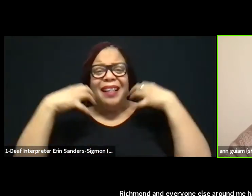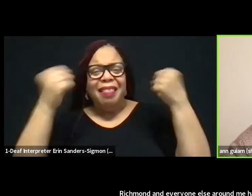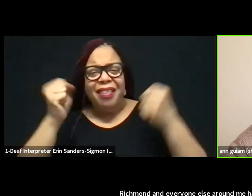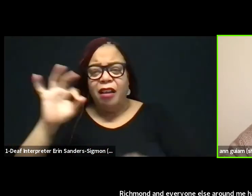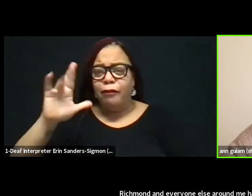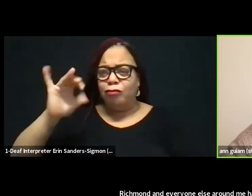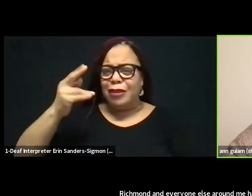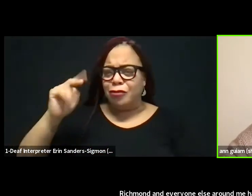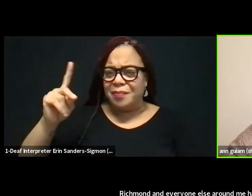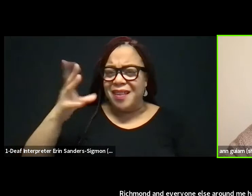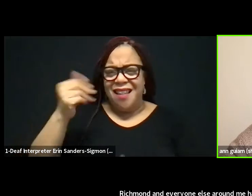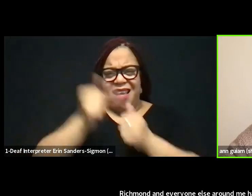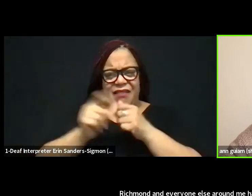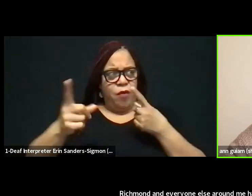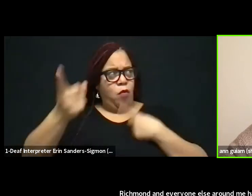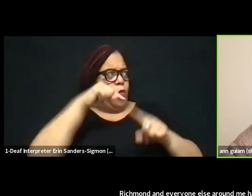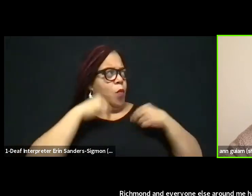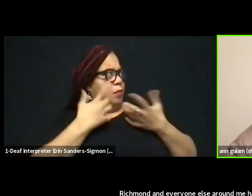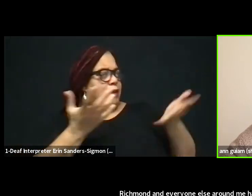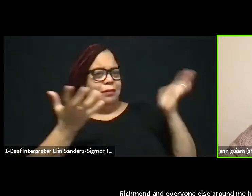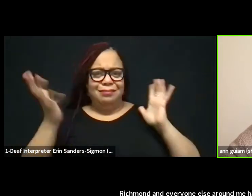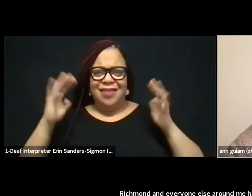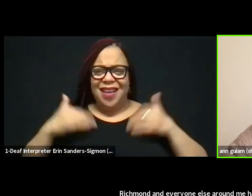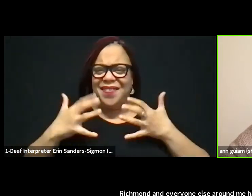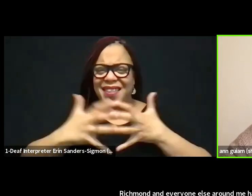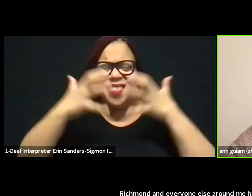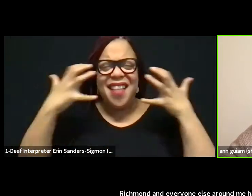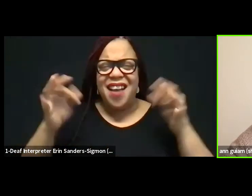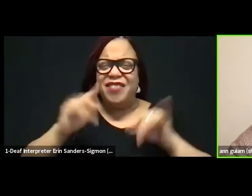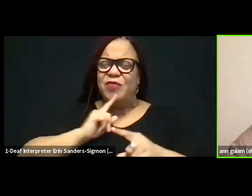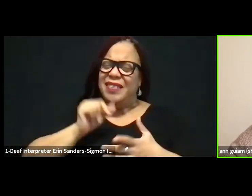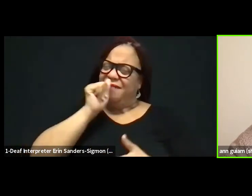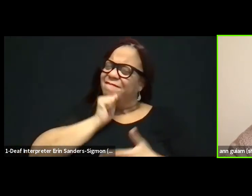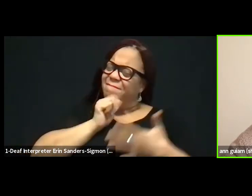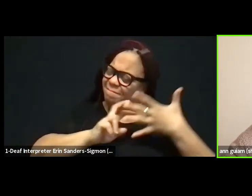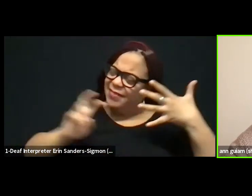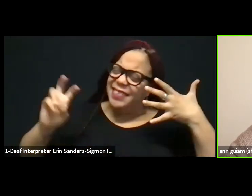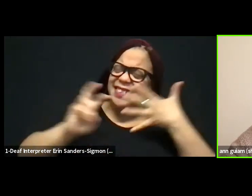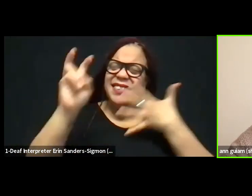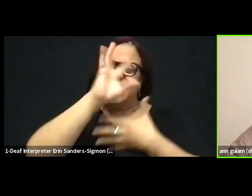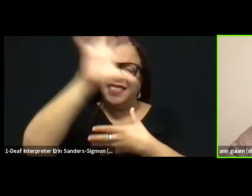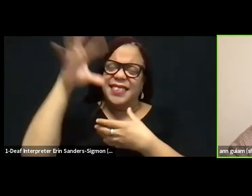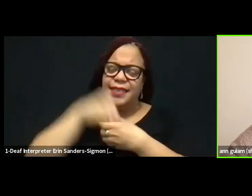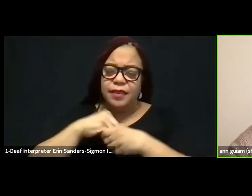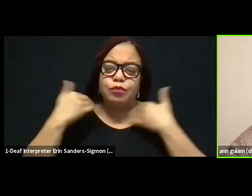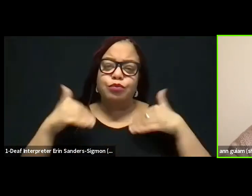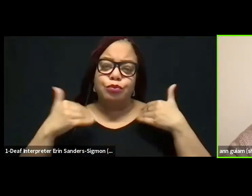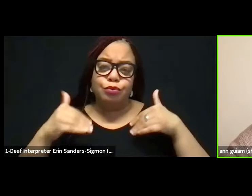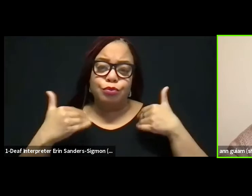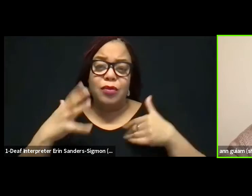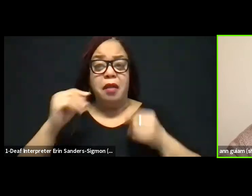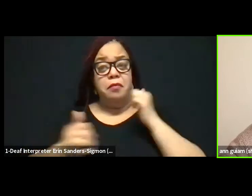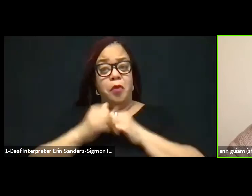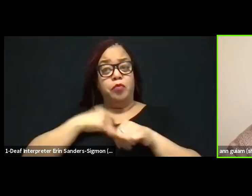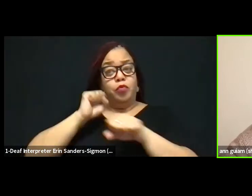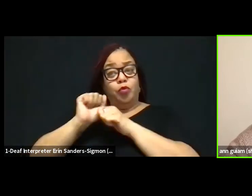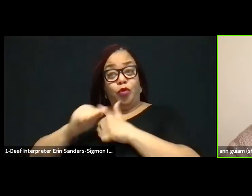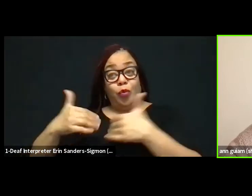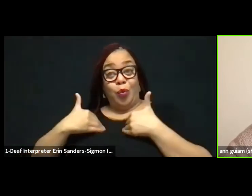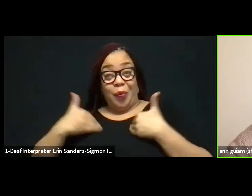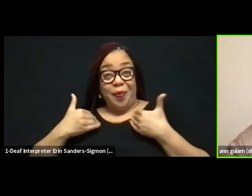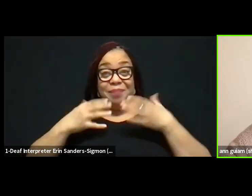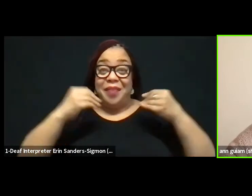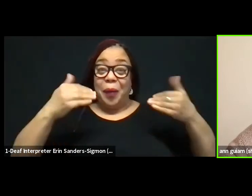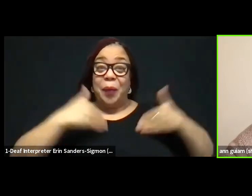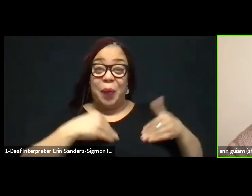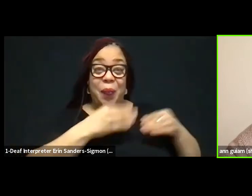with youth and as a youth organizer myself, I'm still definitely navigating and exploring how I can show up as myself as an abolitionist,